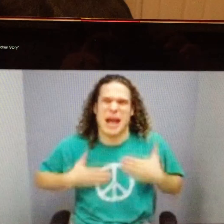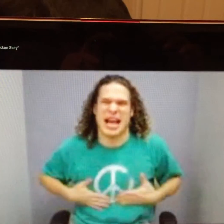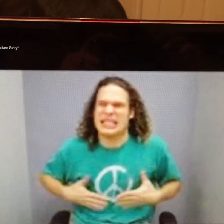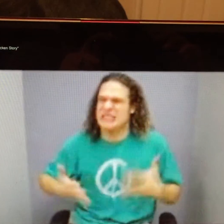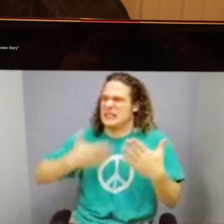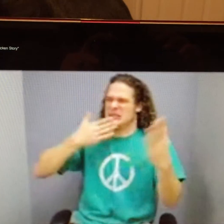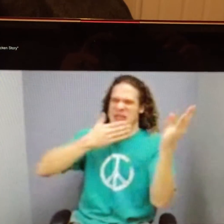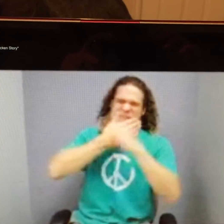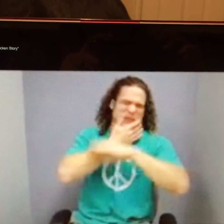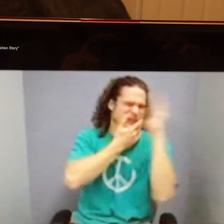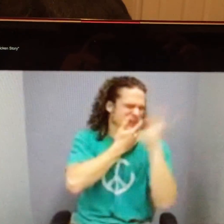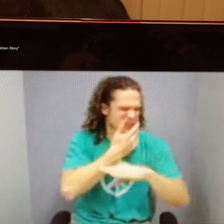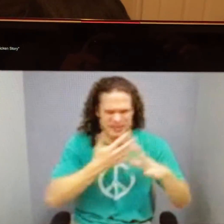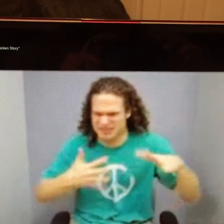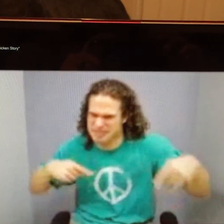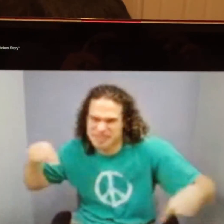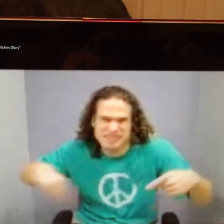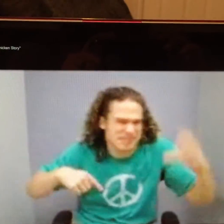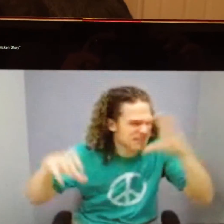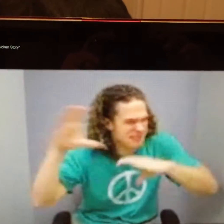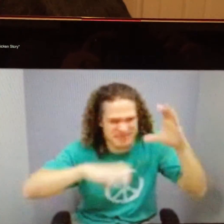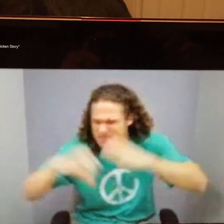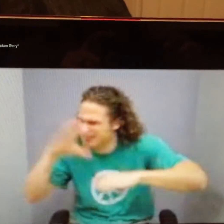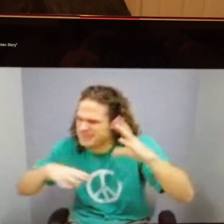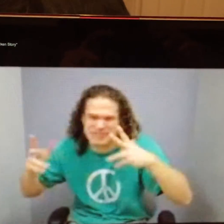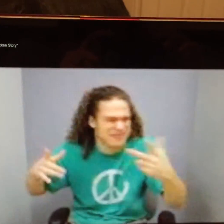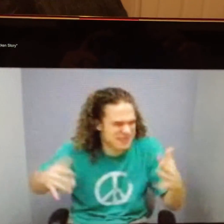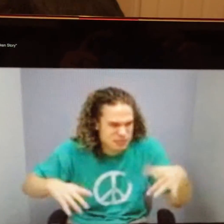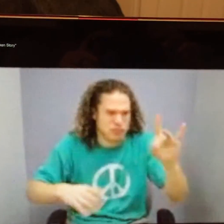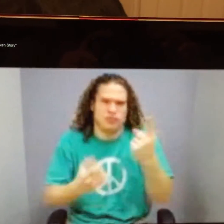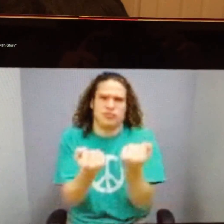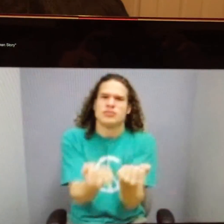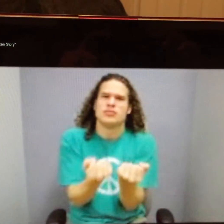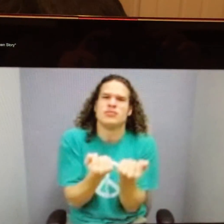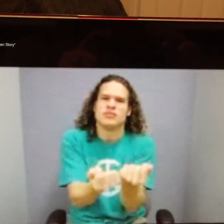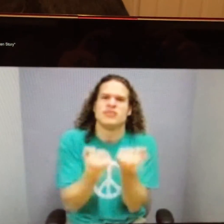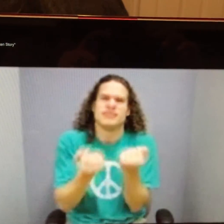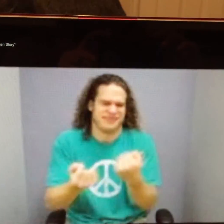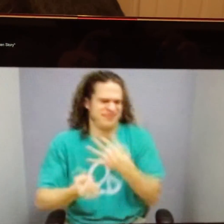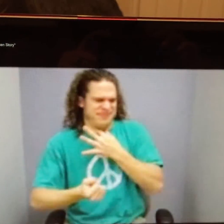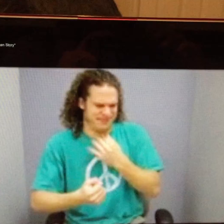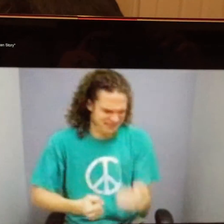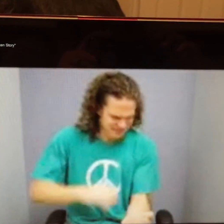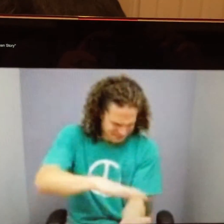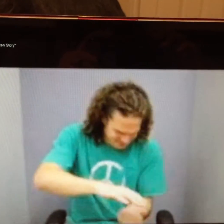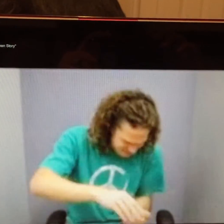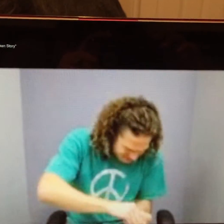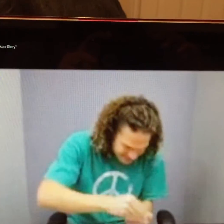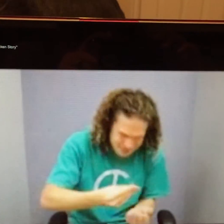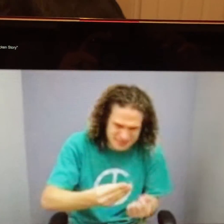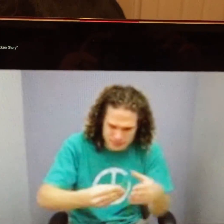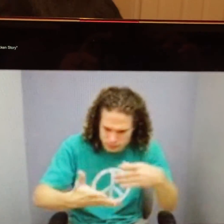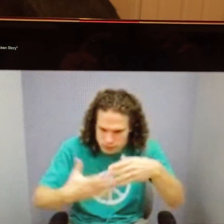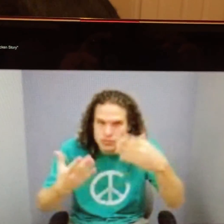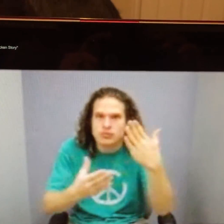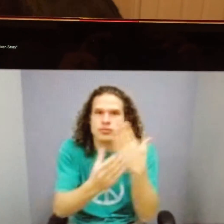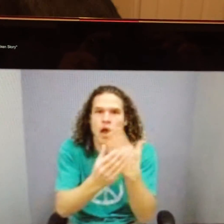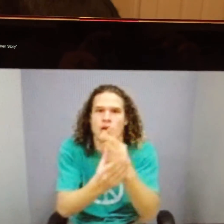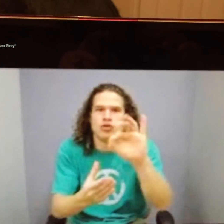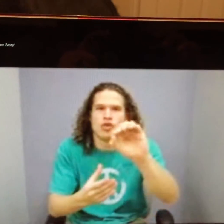It smelled like a dead body in there. So she kept looking, and she found a drawer. So she opened the drawer,